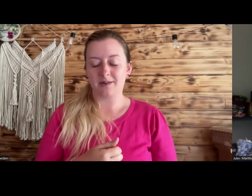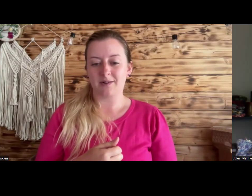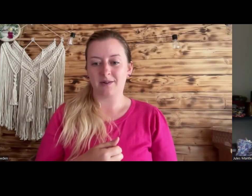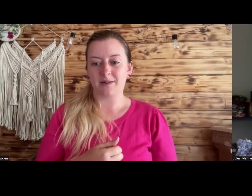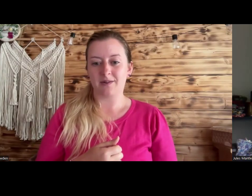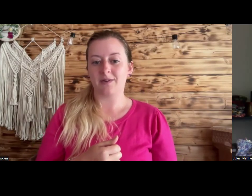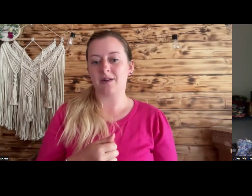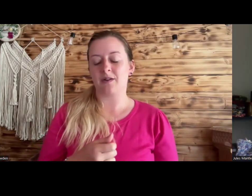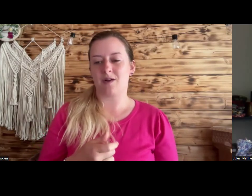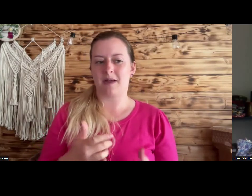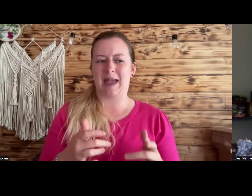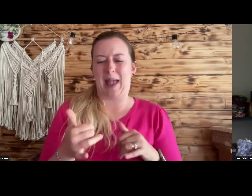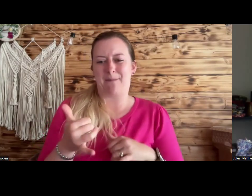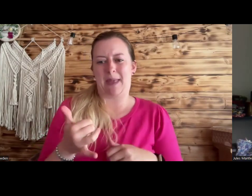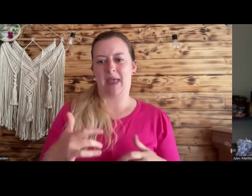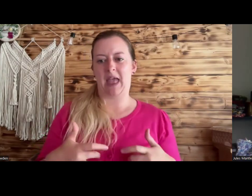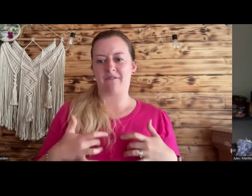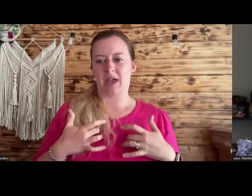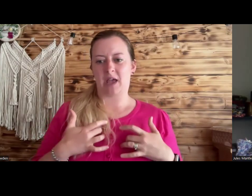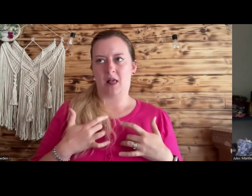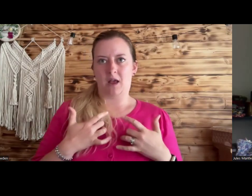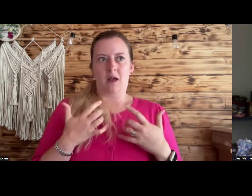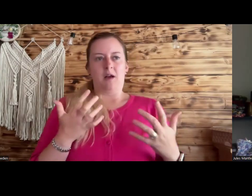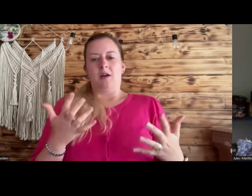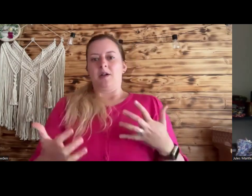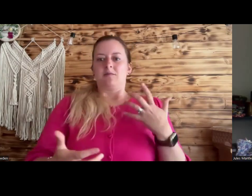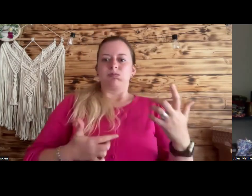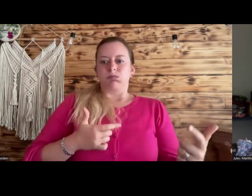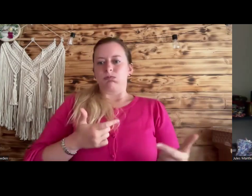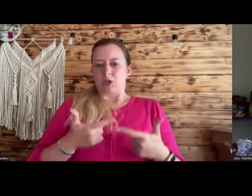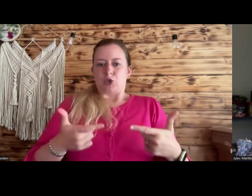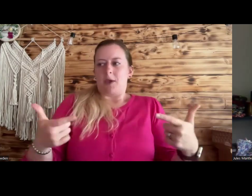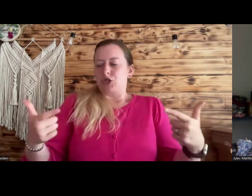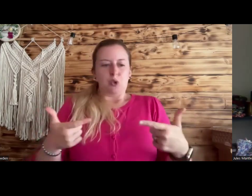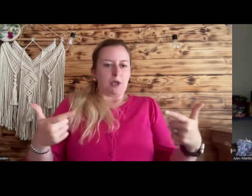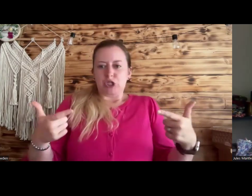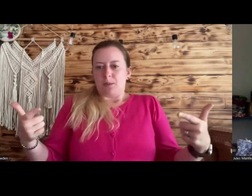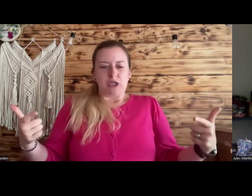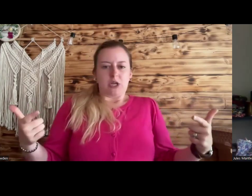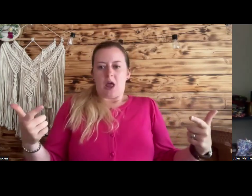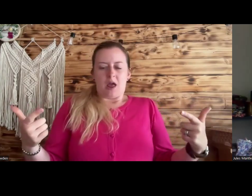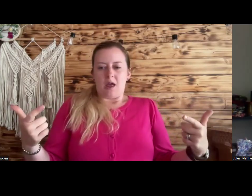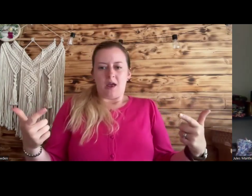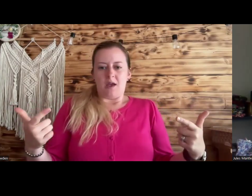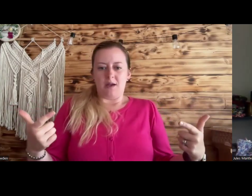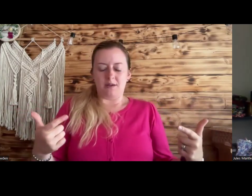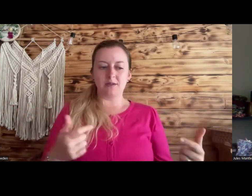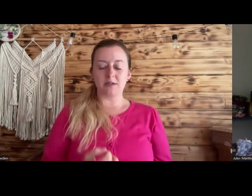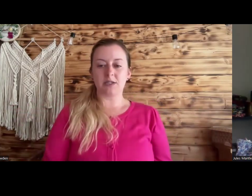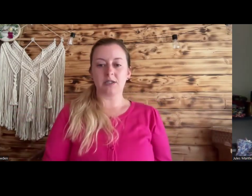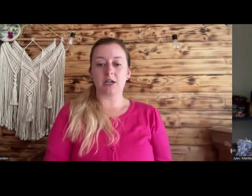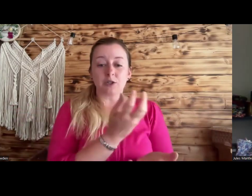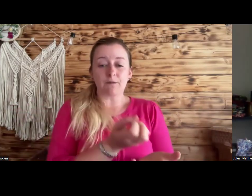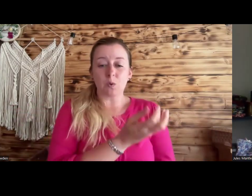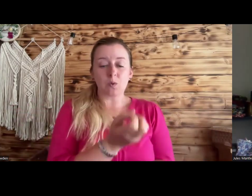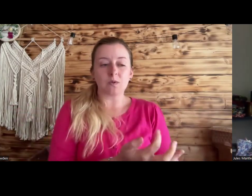overwhelm. So when we have too much going on, too much stimulus, it can help with that in our environment. And